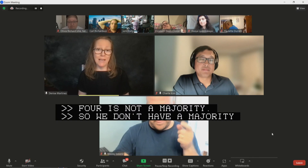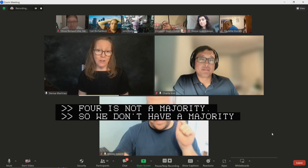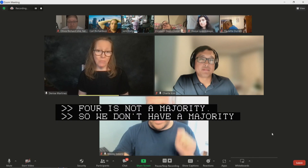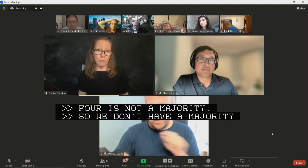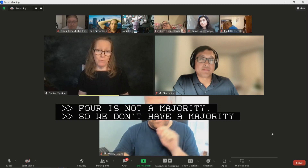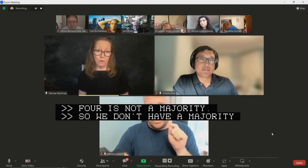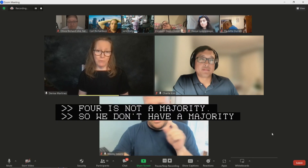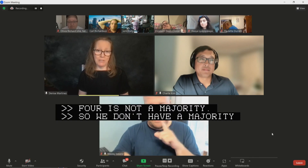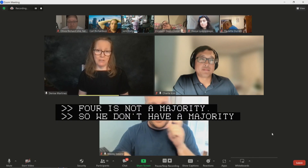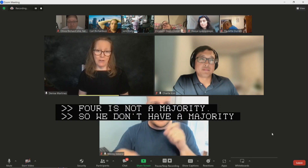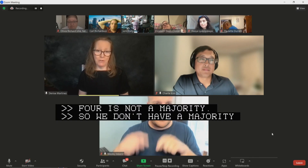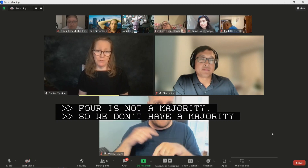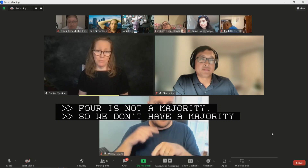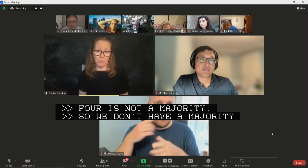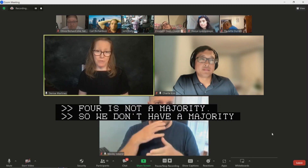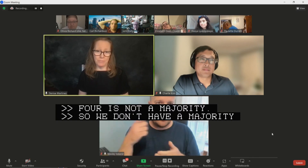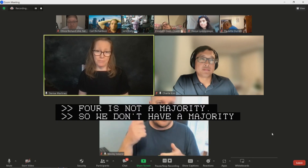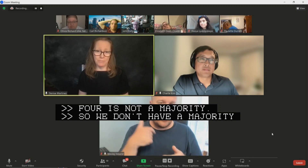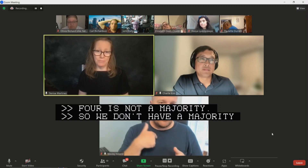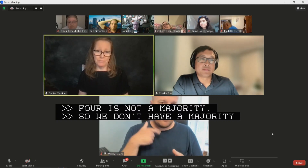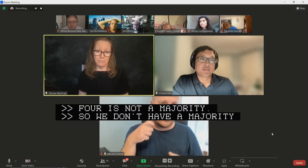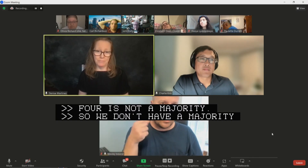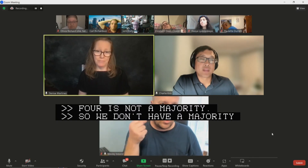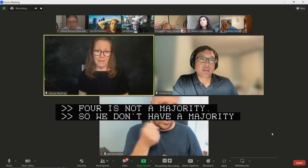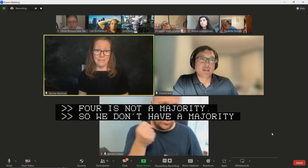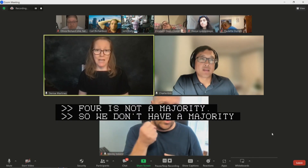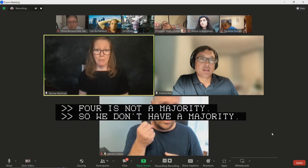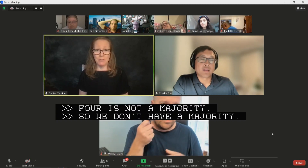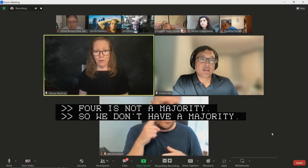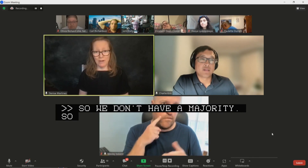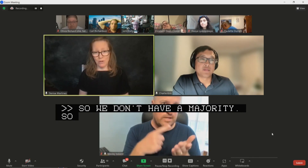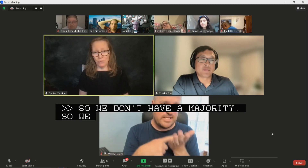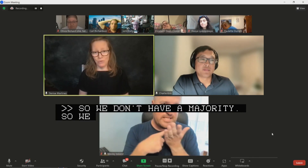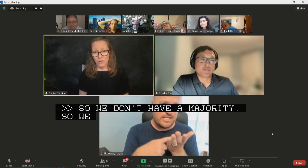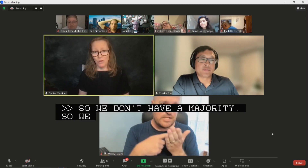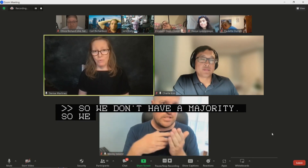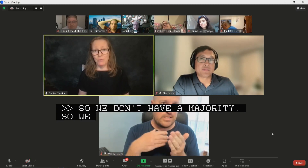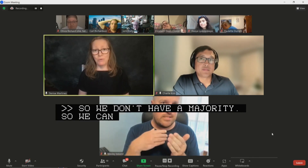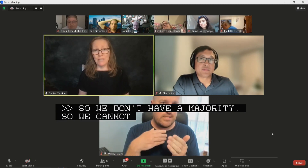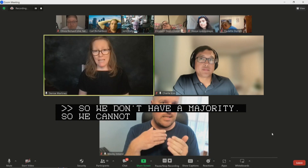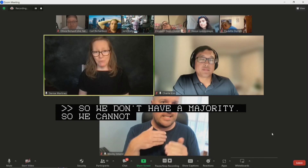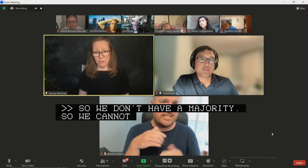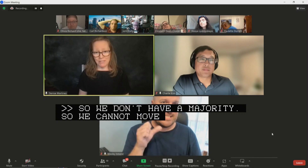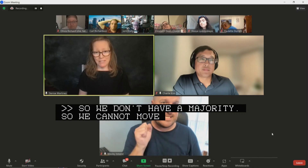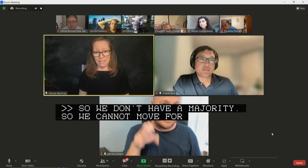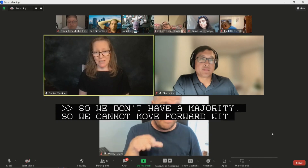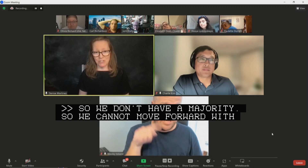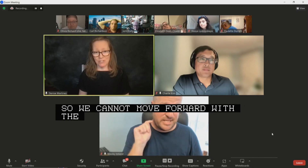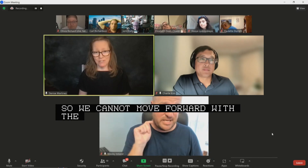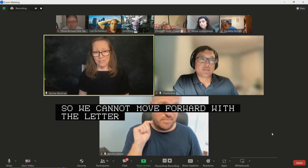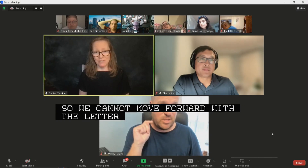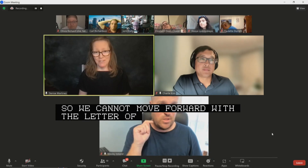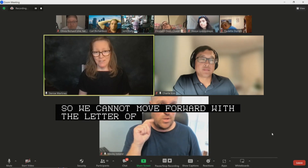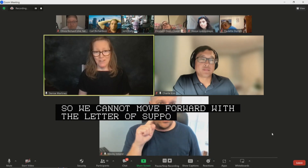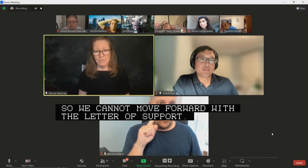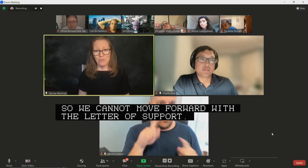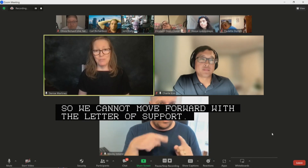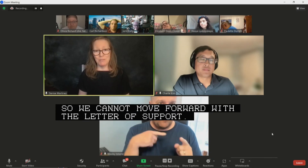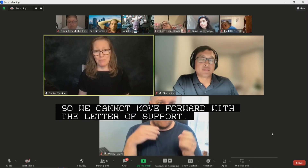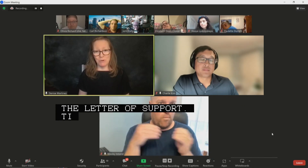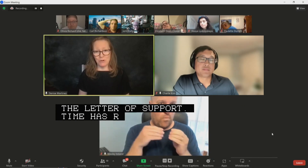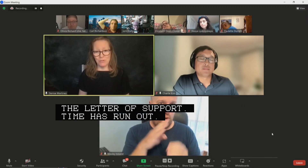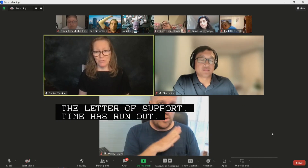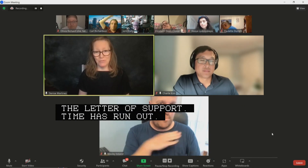So we cannot move forward with the letter of support. And time has run out. We will table this discussion